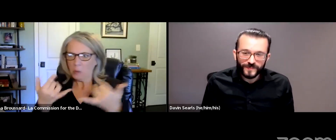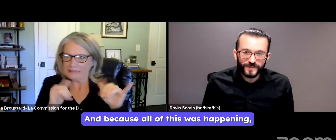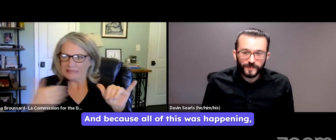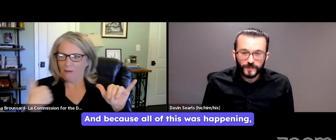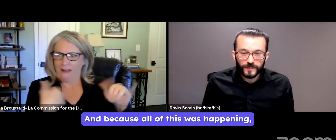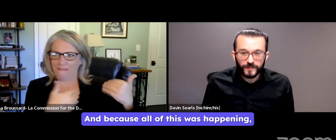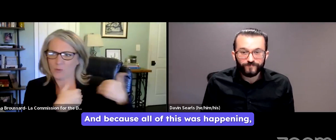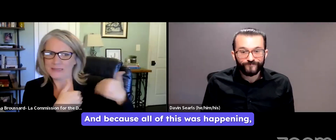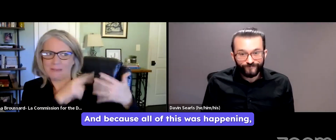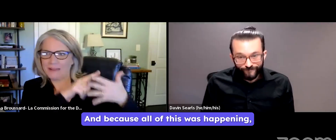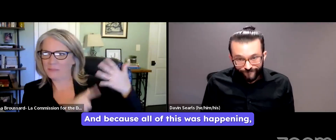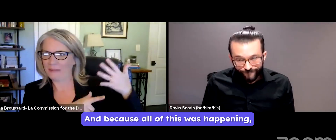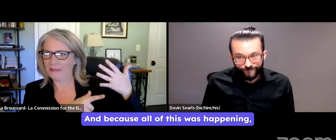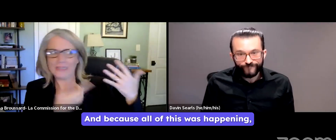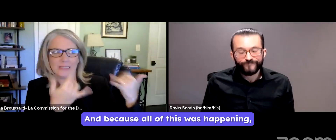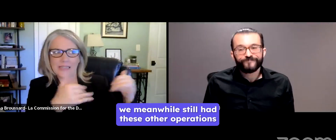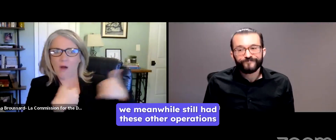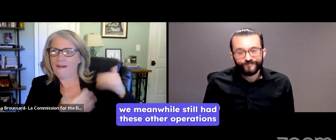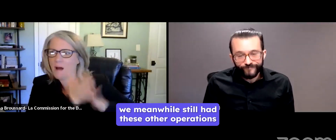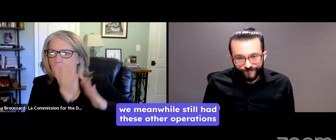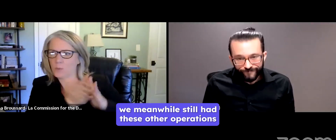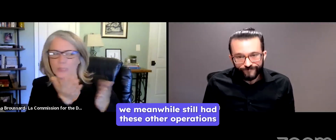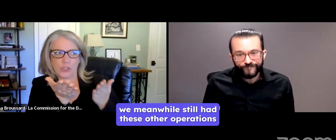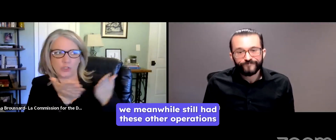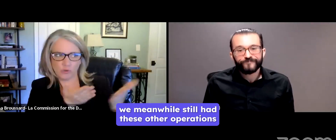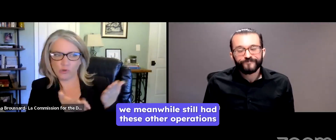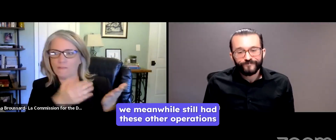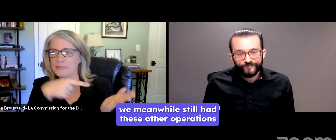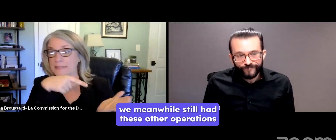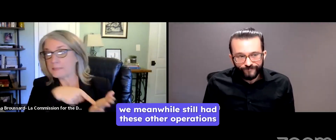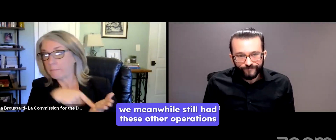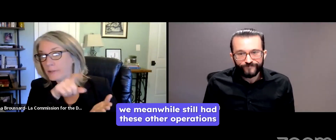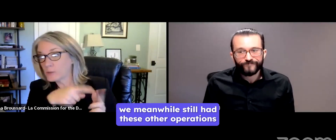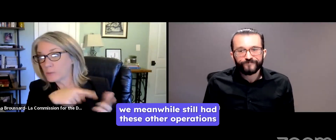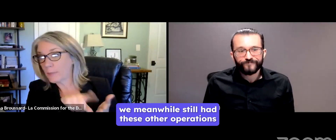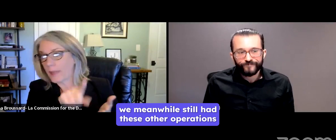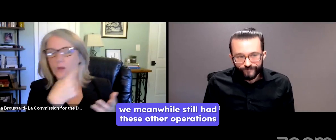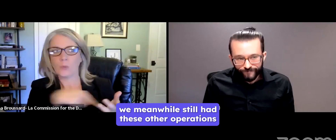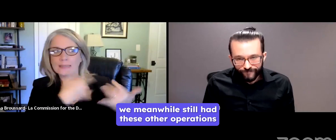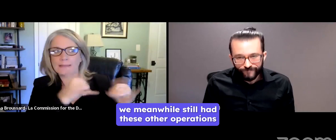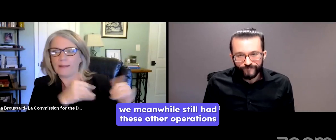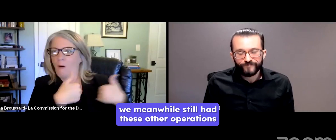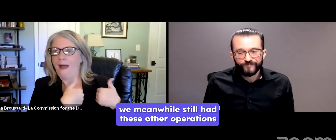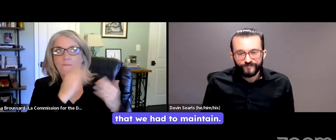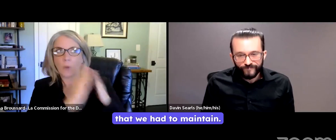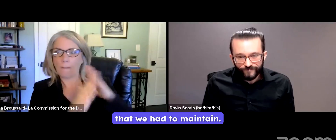And because all of this was happening, we meanwhile still had these other operations that we had